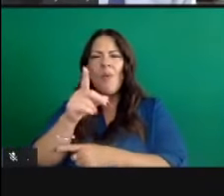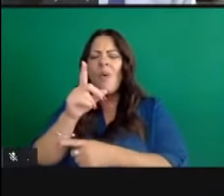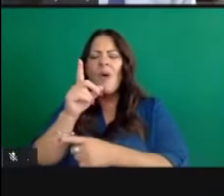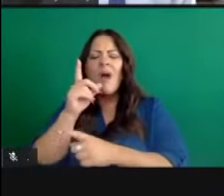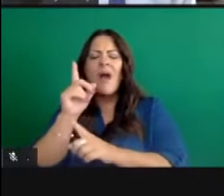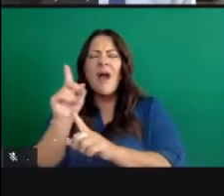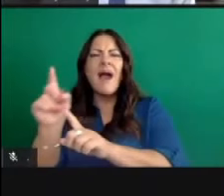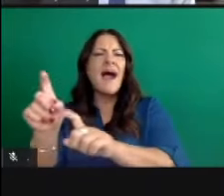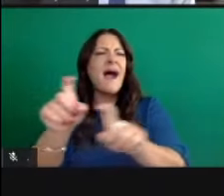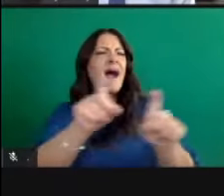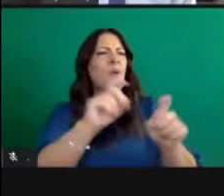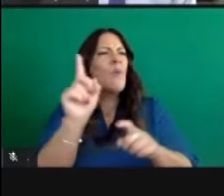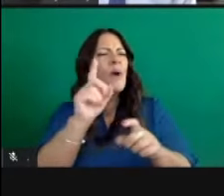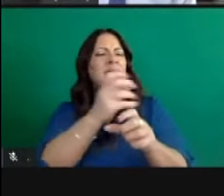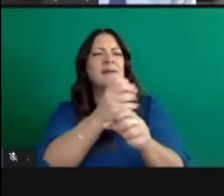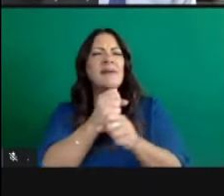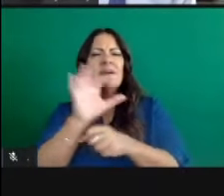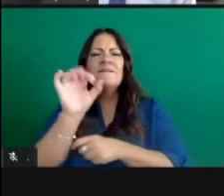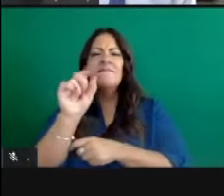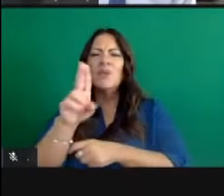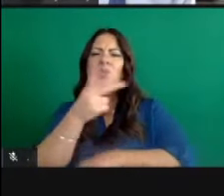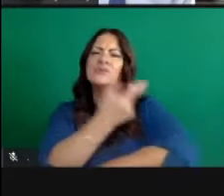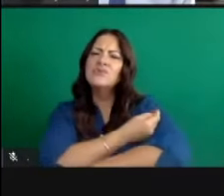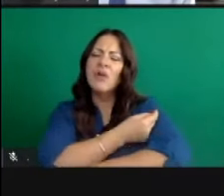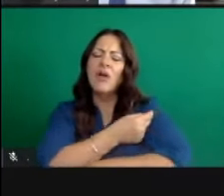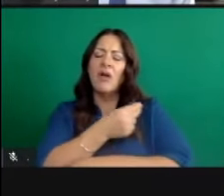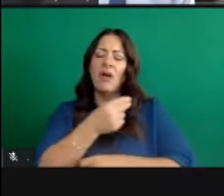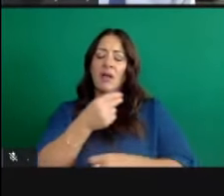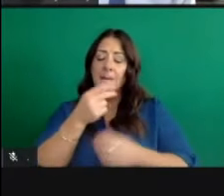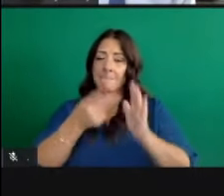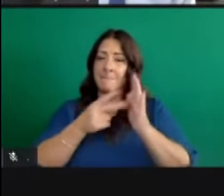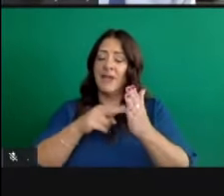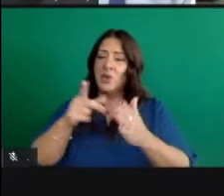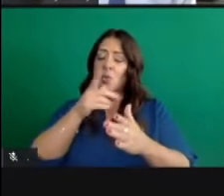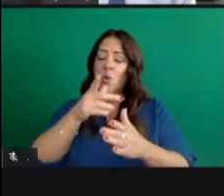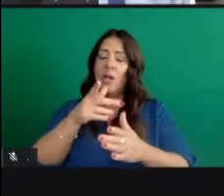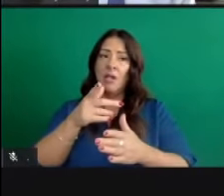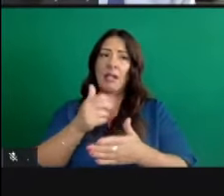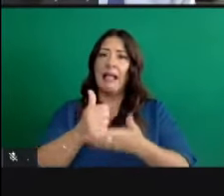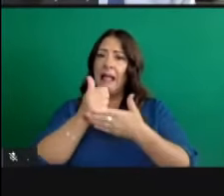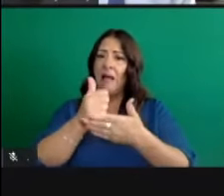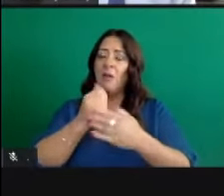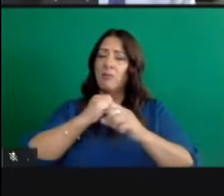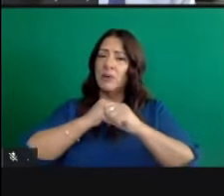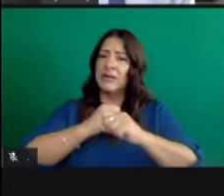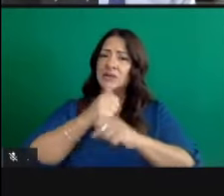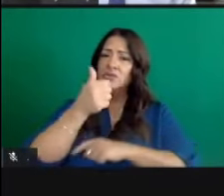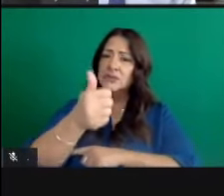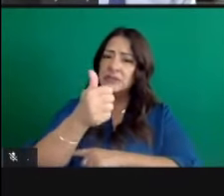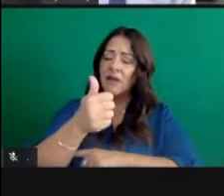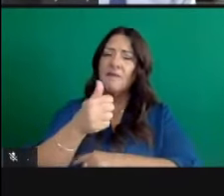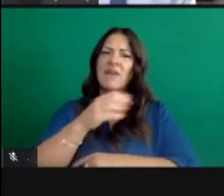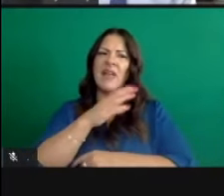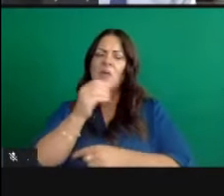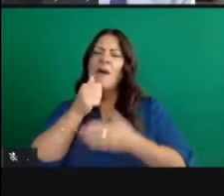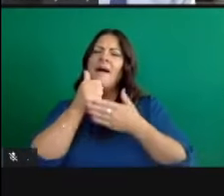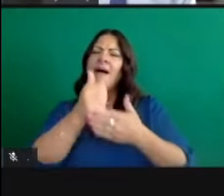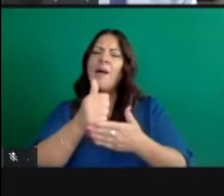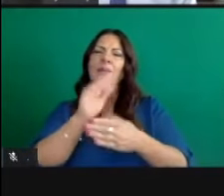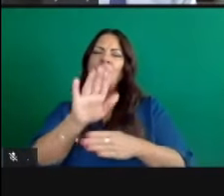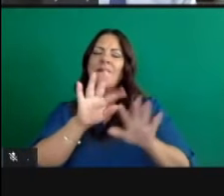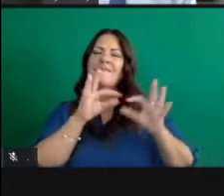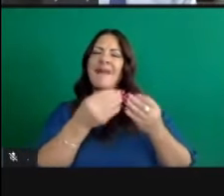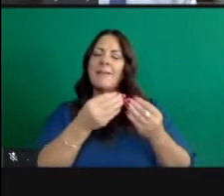and do that immediately. So not only are you protecting yourself and your immediate household, but your community, your healthcare delivery